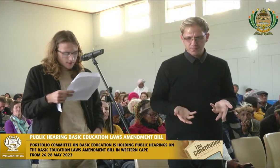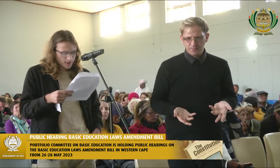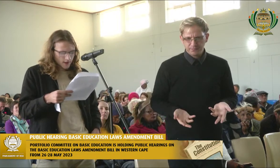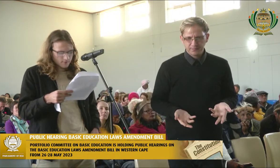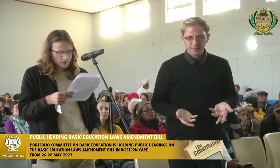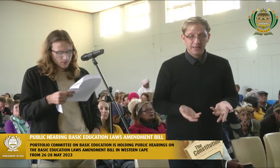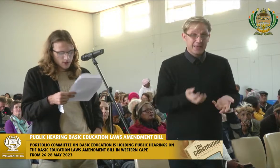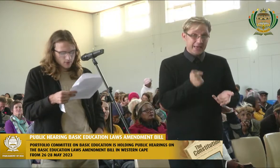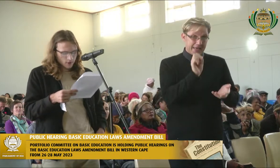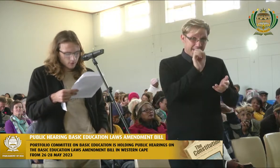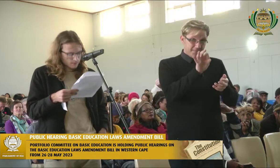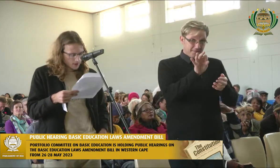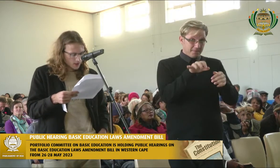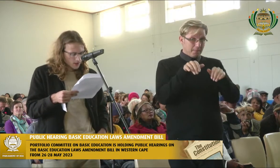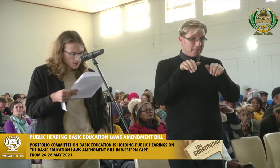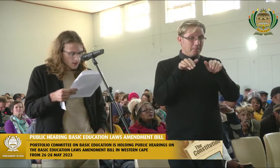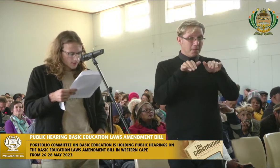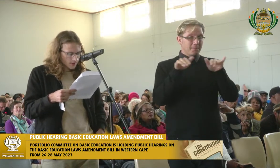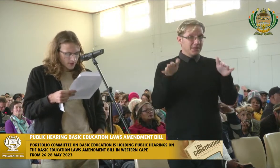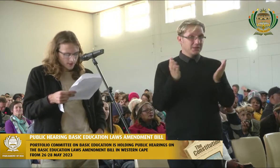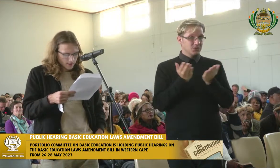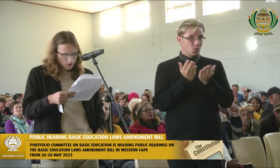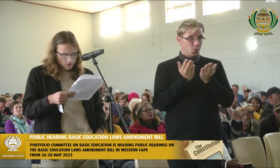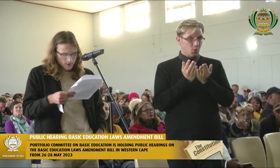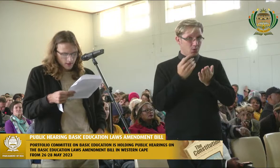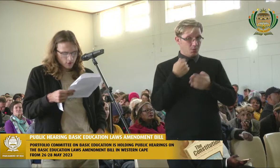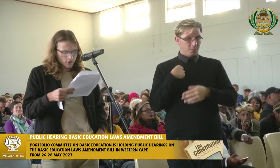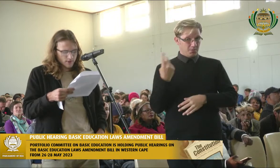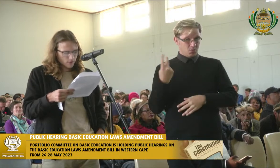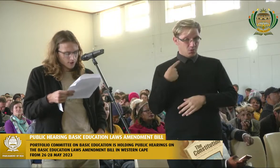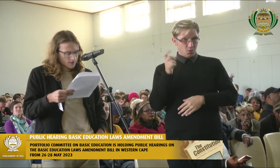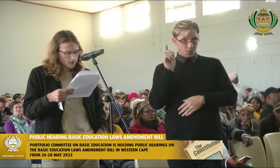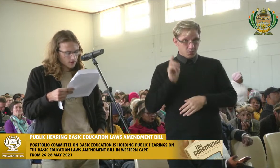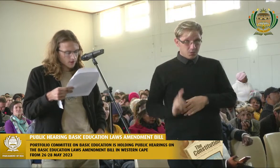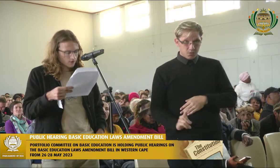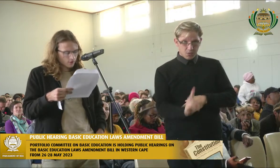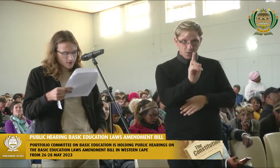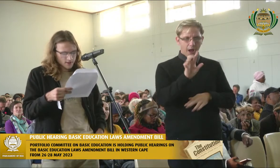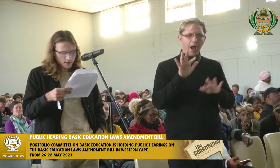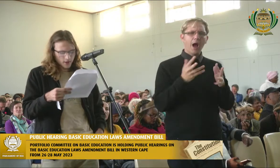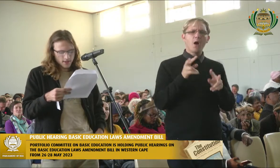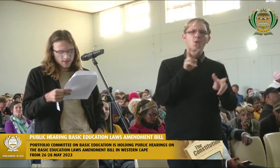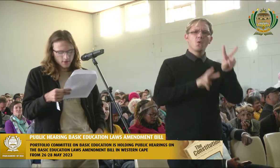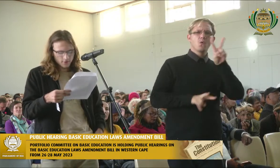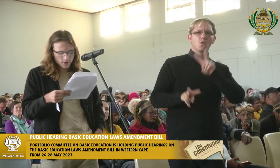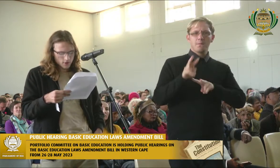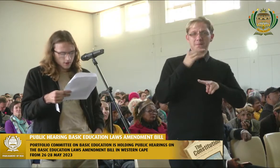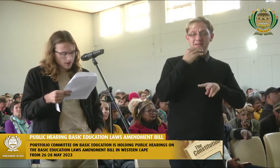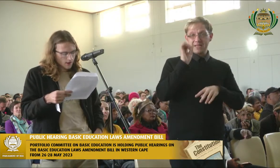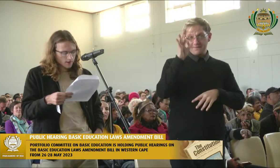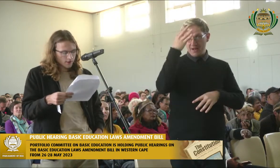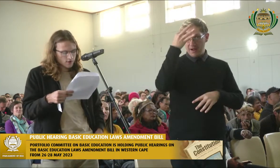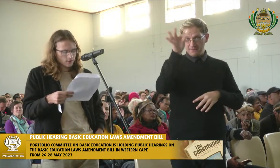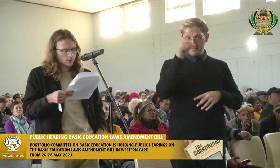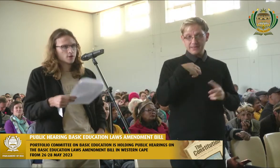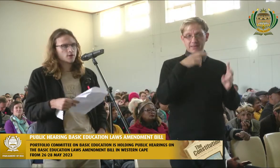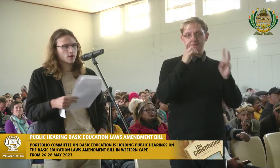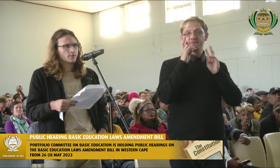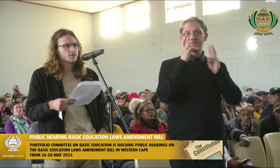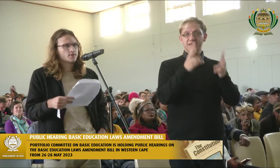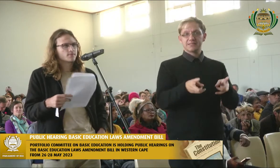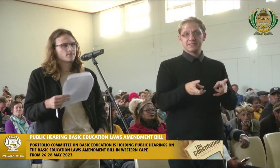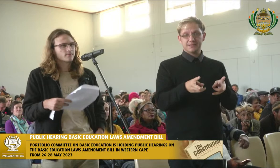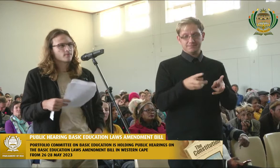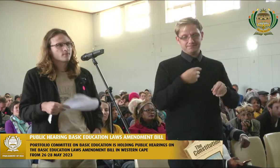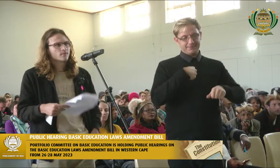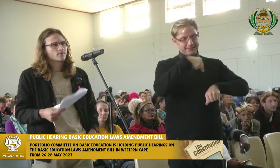How would it have been possible for me and my brother to have been monitored or visited by a state official in those tumultuous times? Your